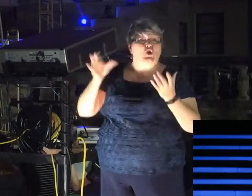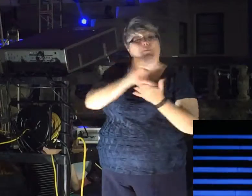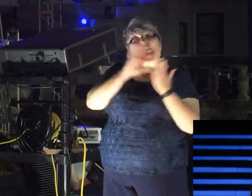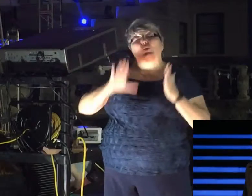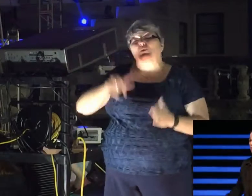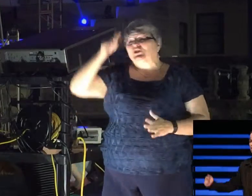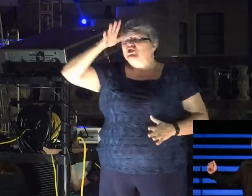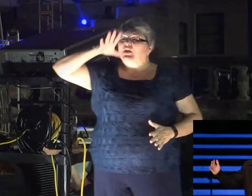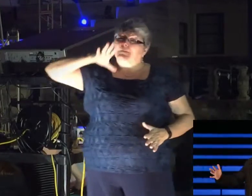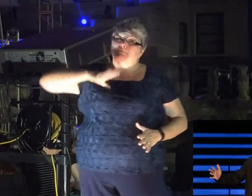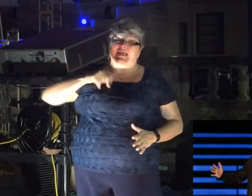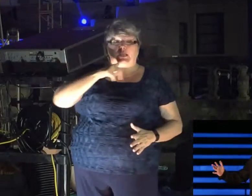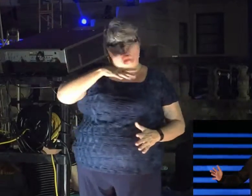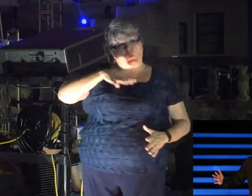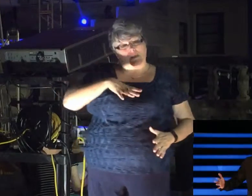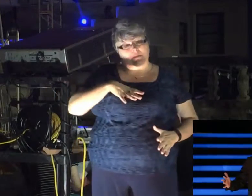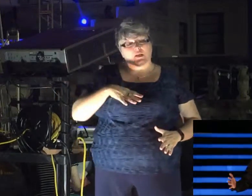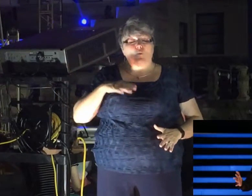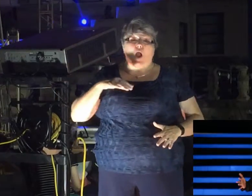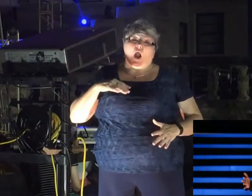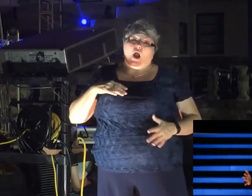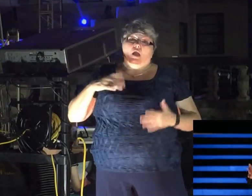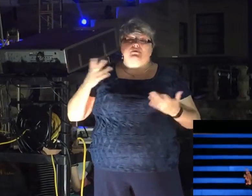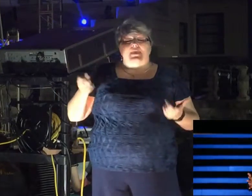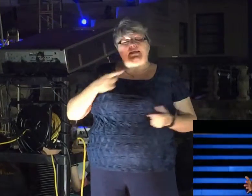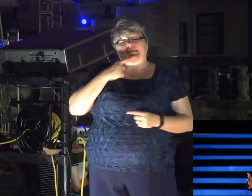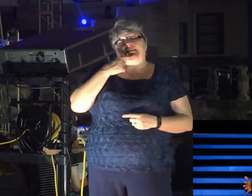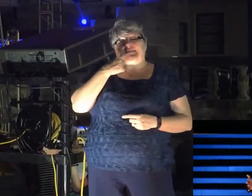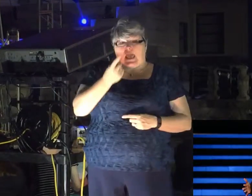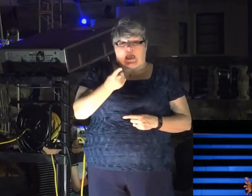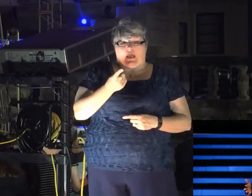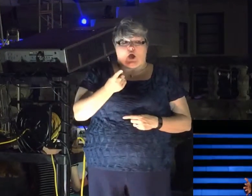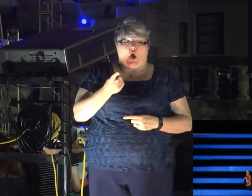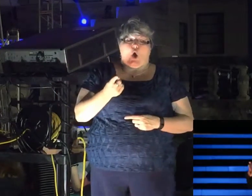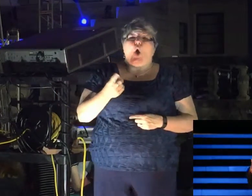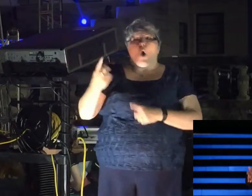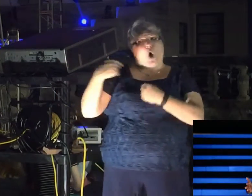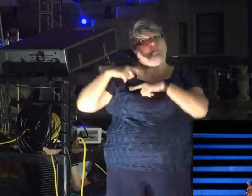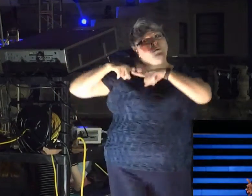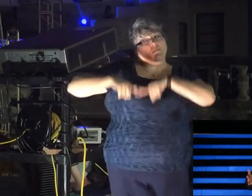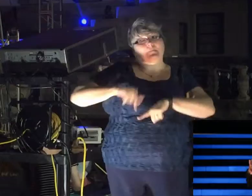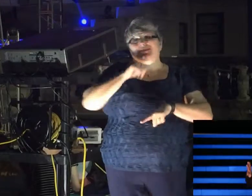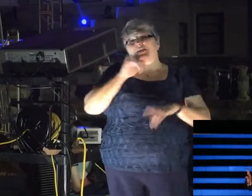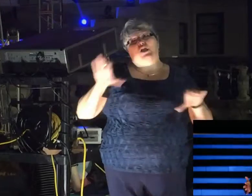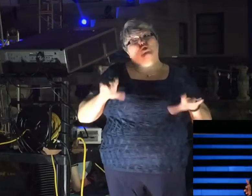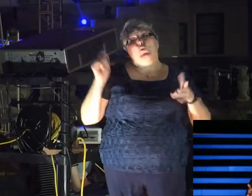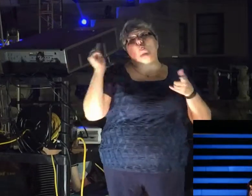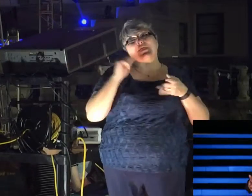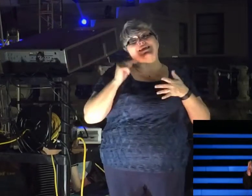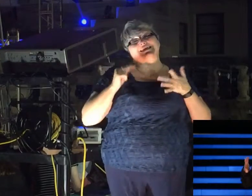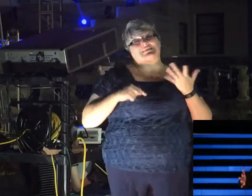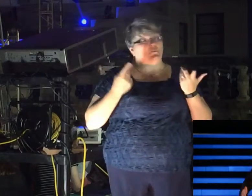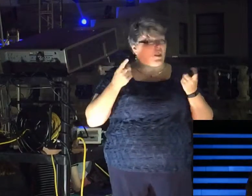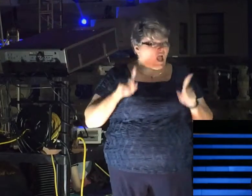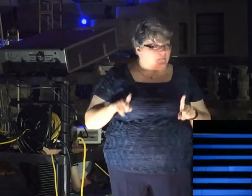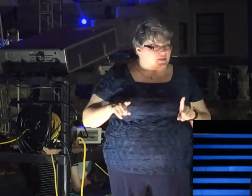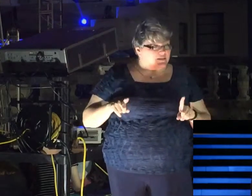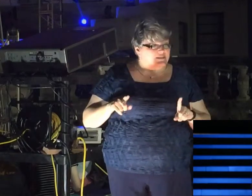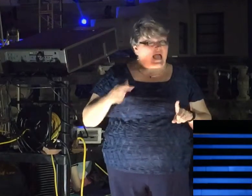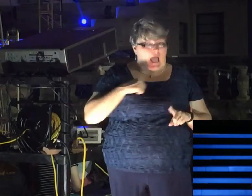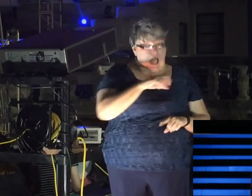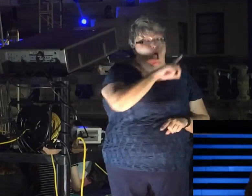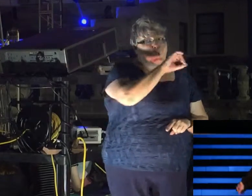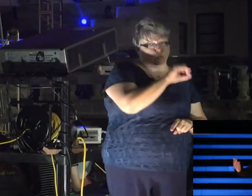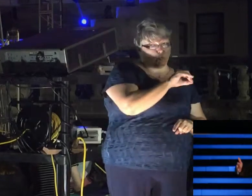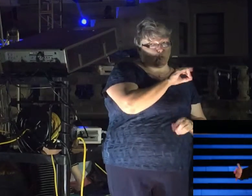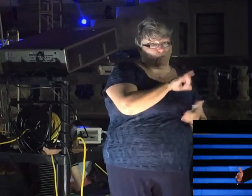I hear with so many Christian men and women where they say, hold me accountable to not do this thing. And then what